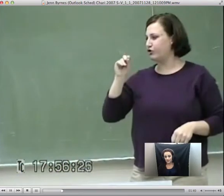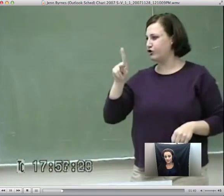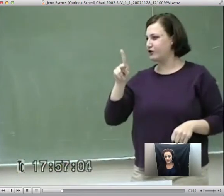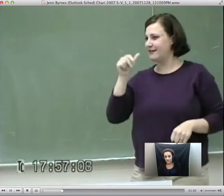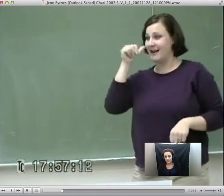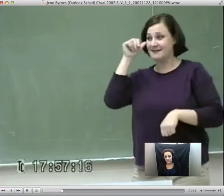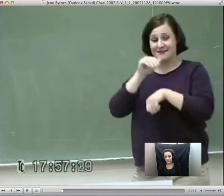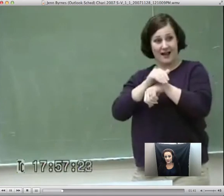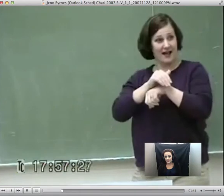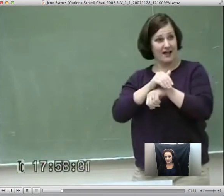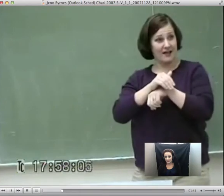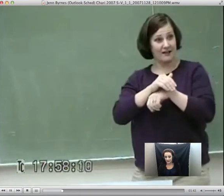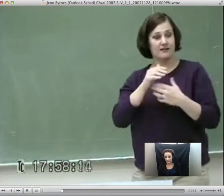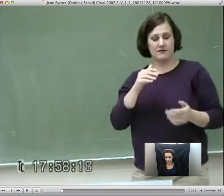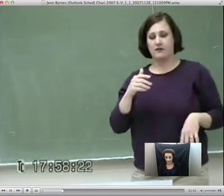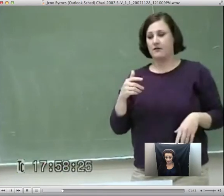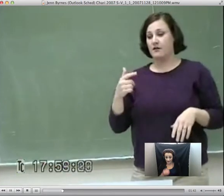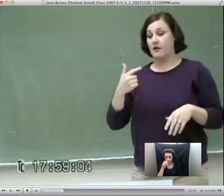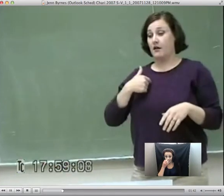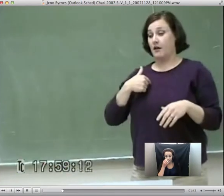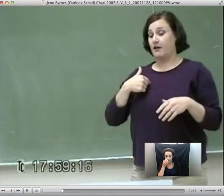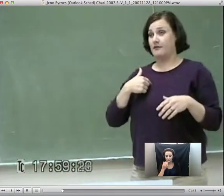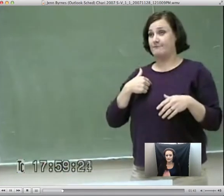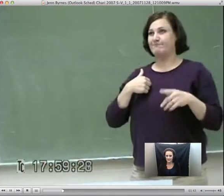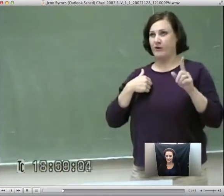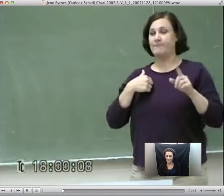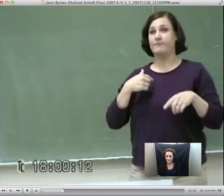The reason why I work on my Outlook last night,